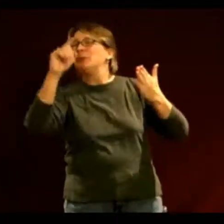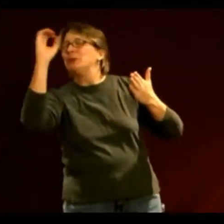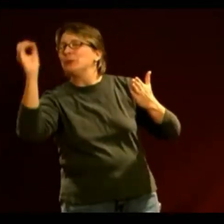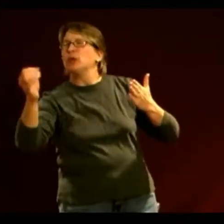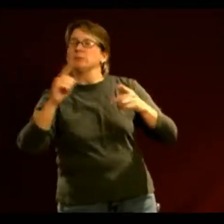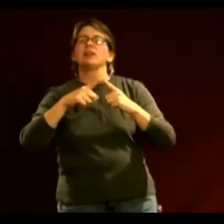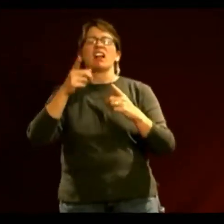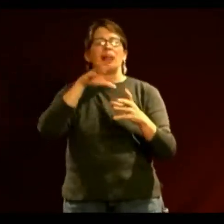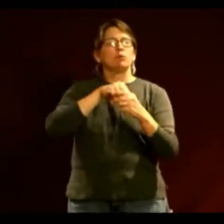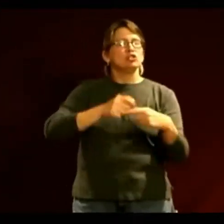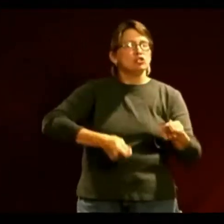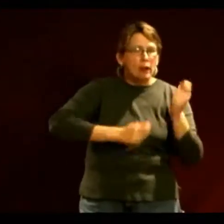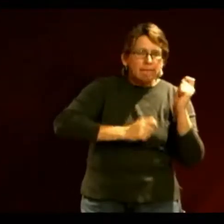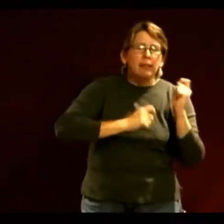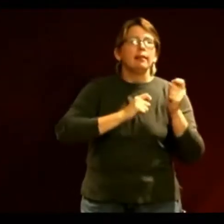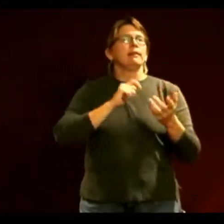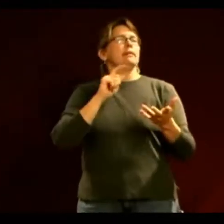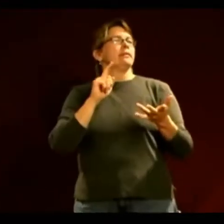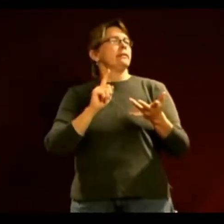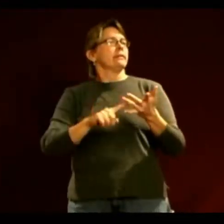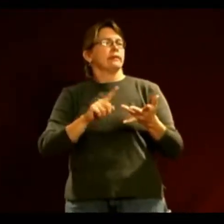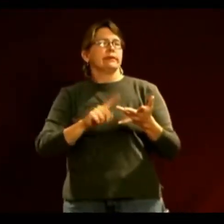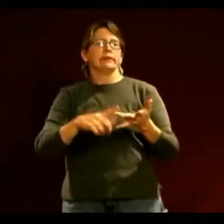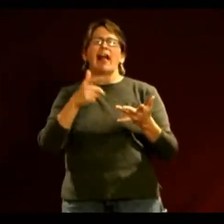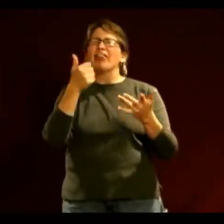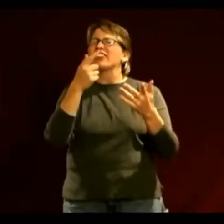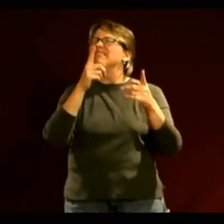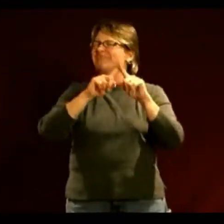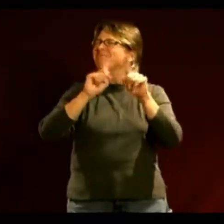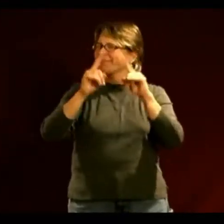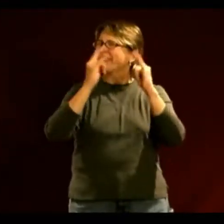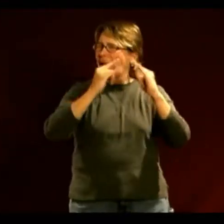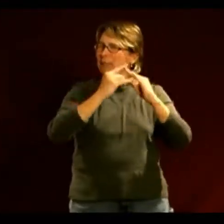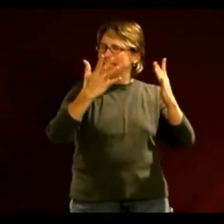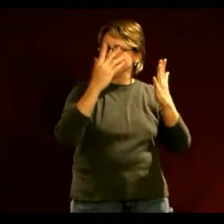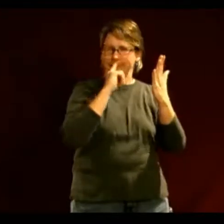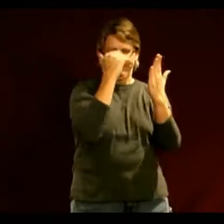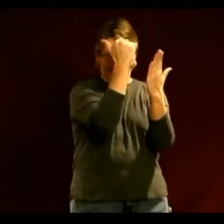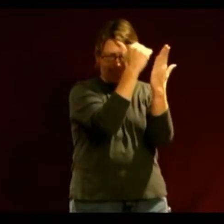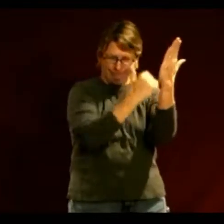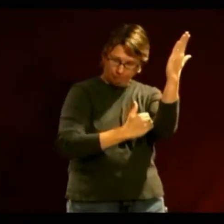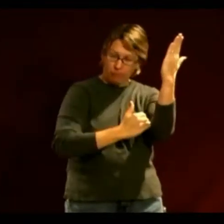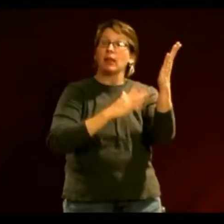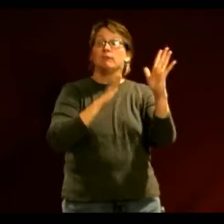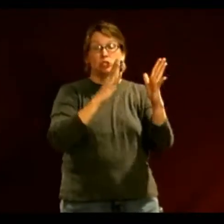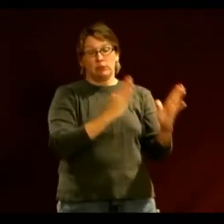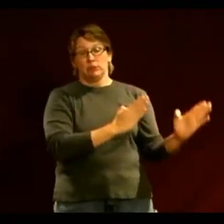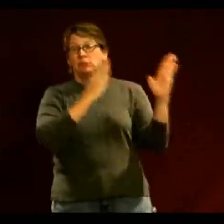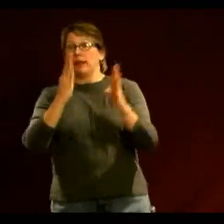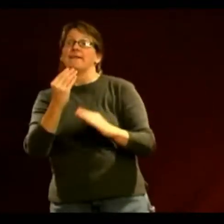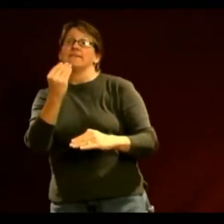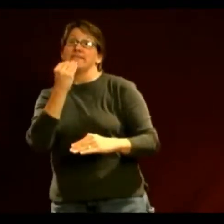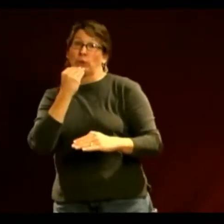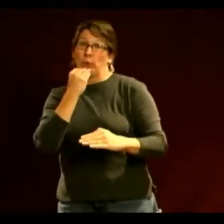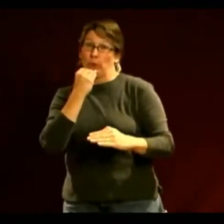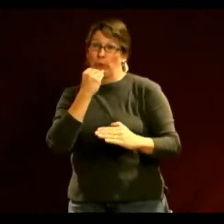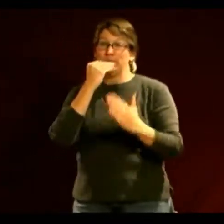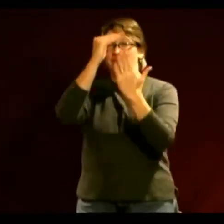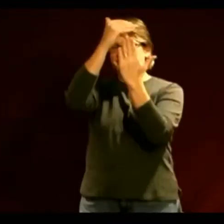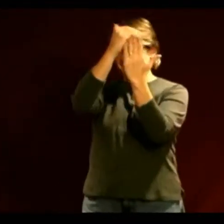is because some areas don't have restrooms, and you can use the shovels to dig a pit so that you can use the restroom.